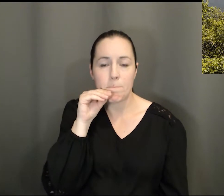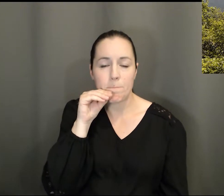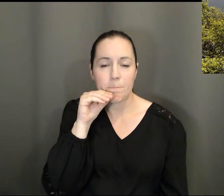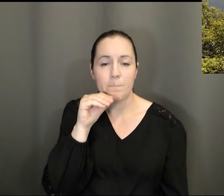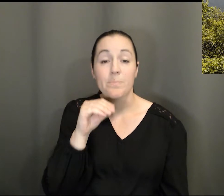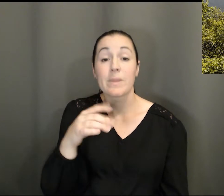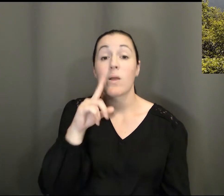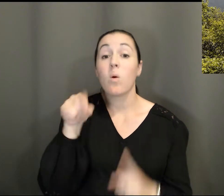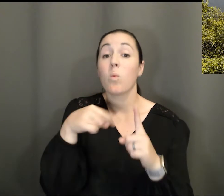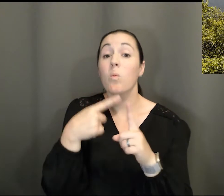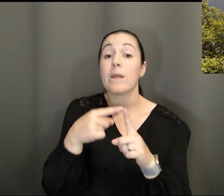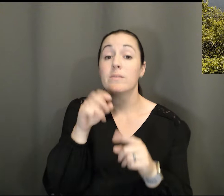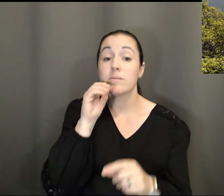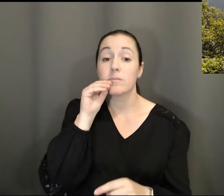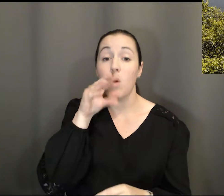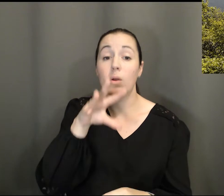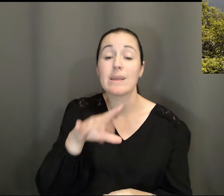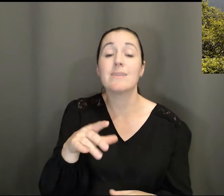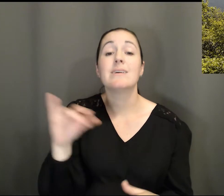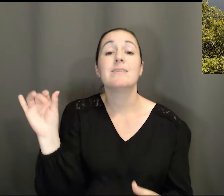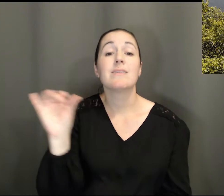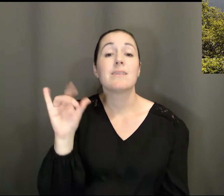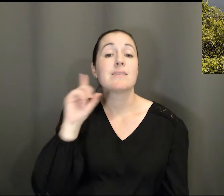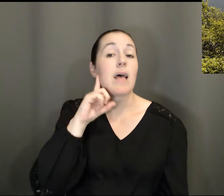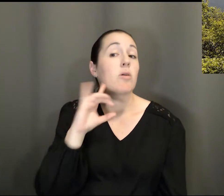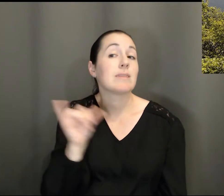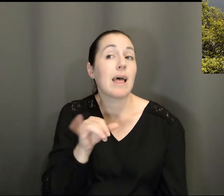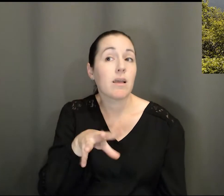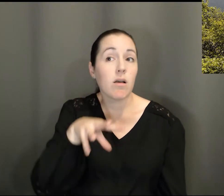and exhalation. Your lips don't touch.